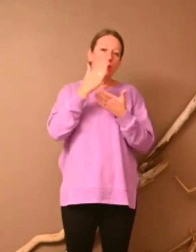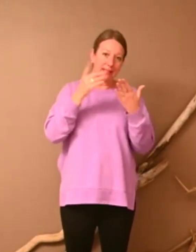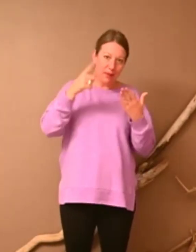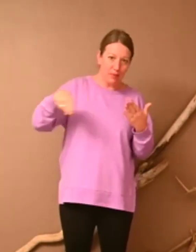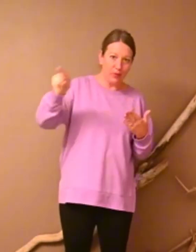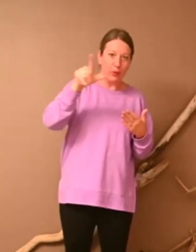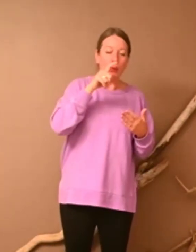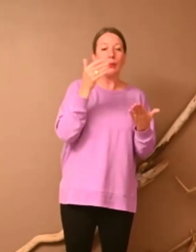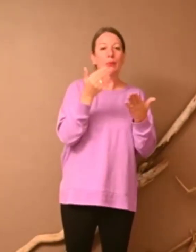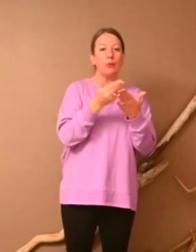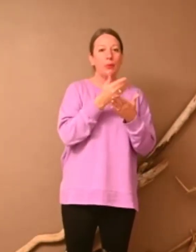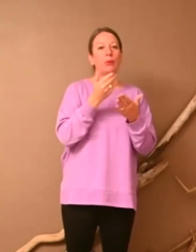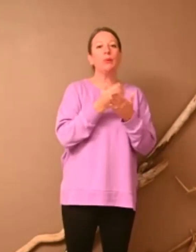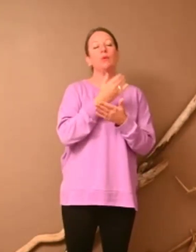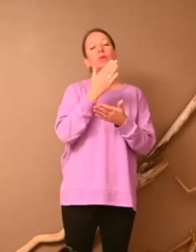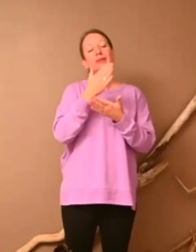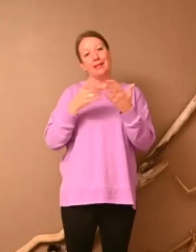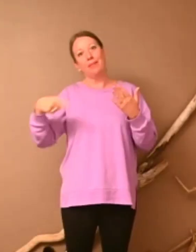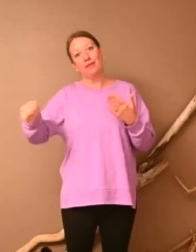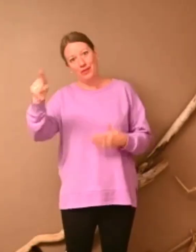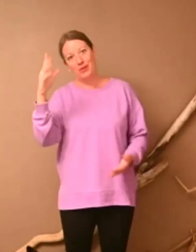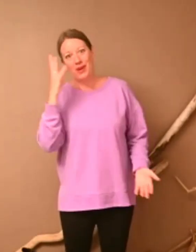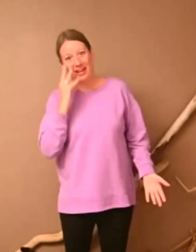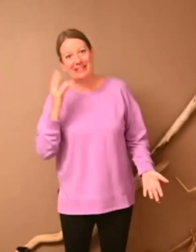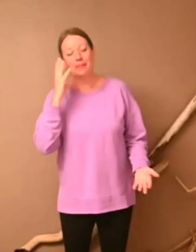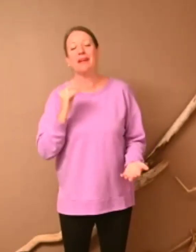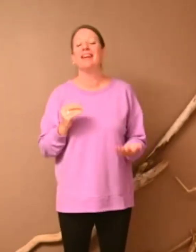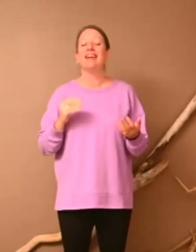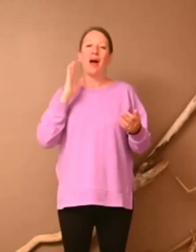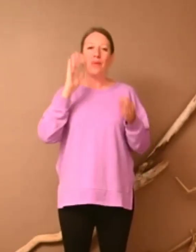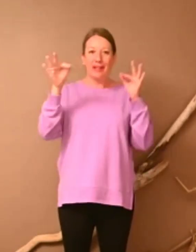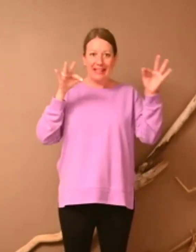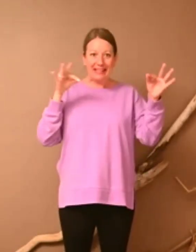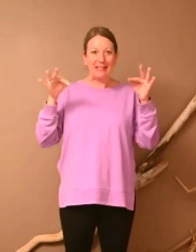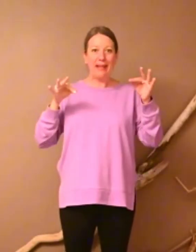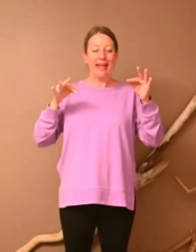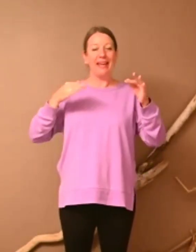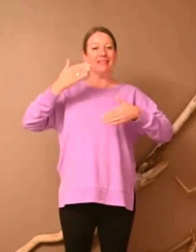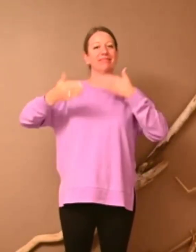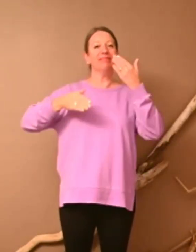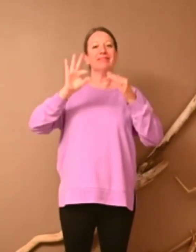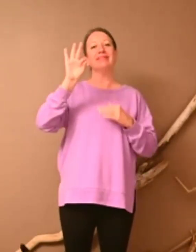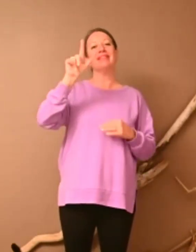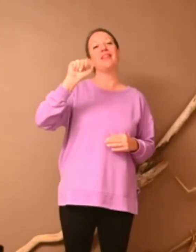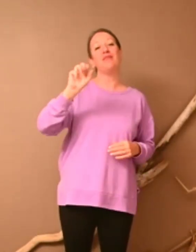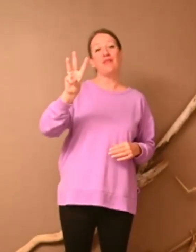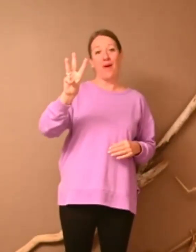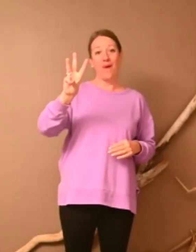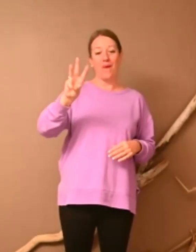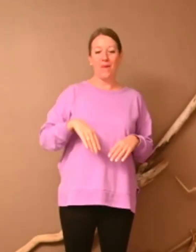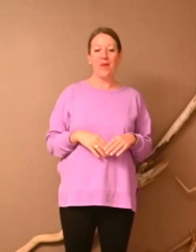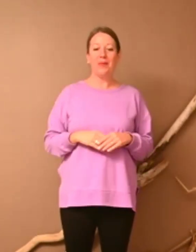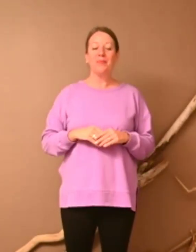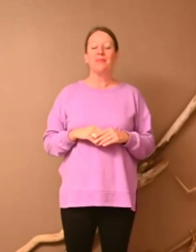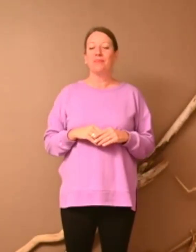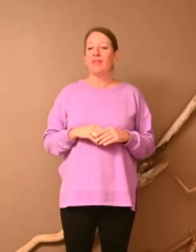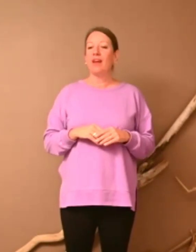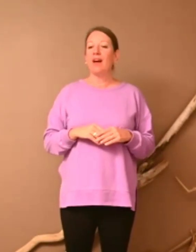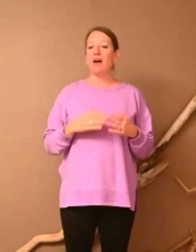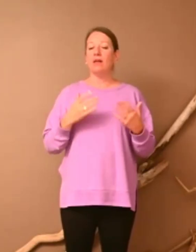For TCTSY, some of you who are new, some of you are well versed in TCTSY.